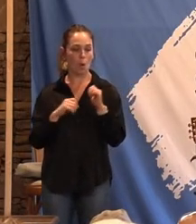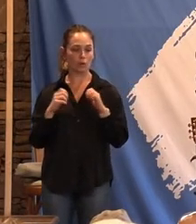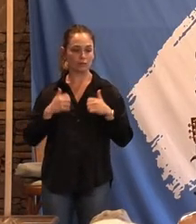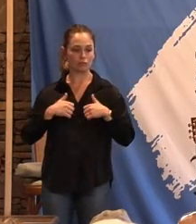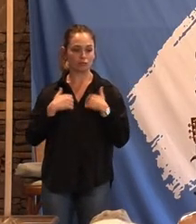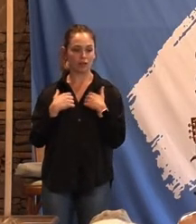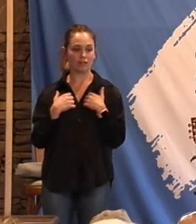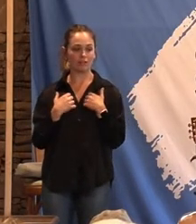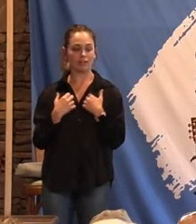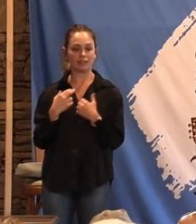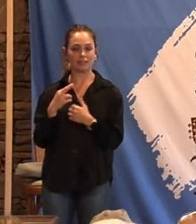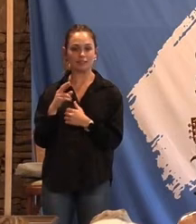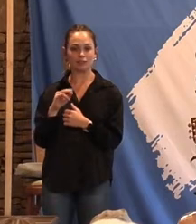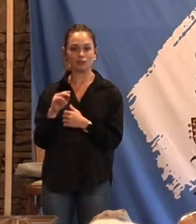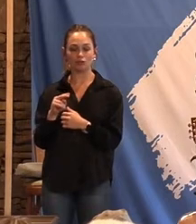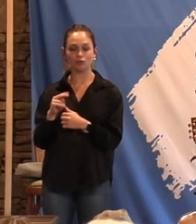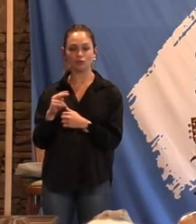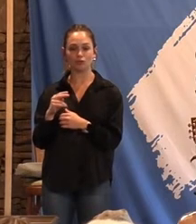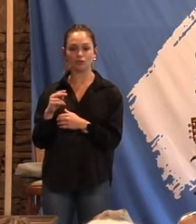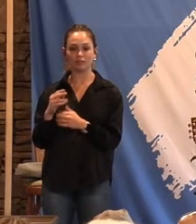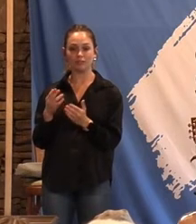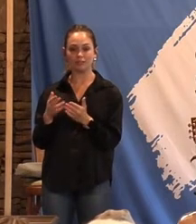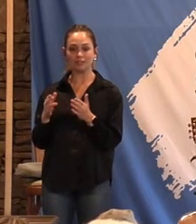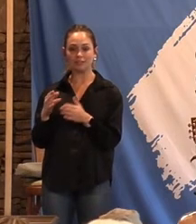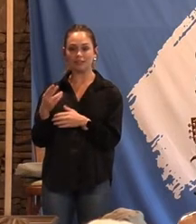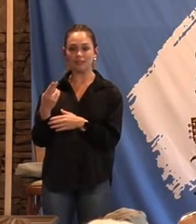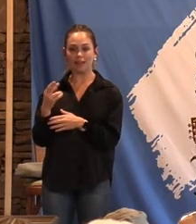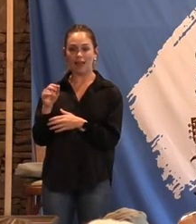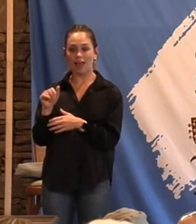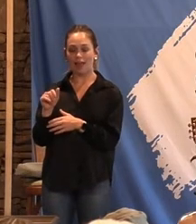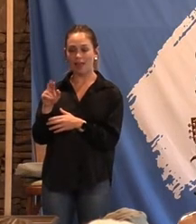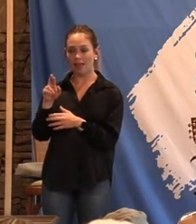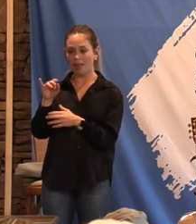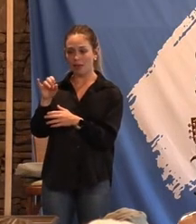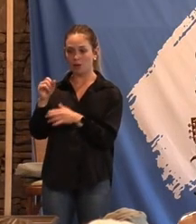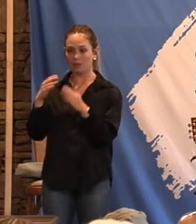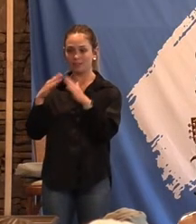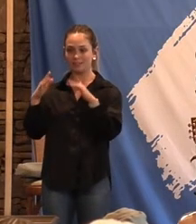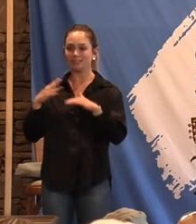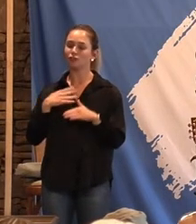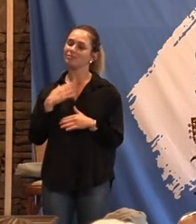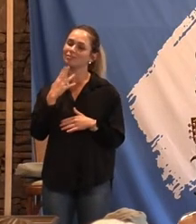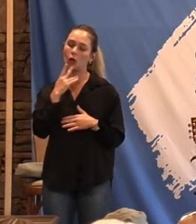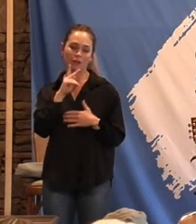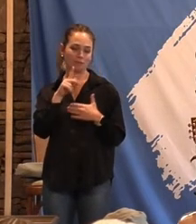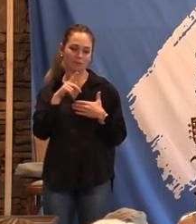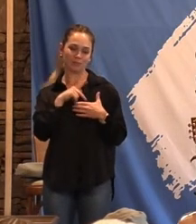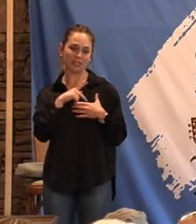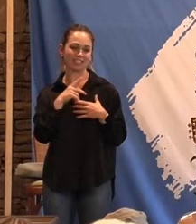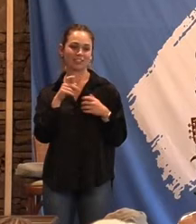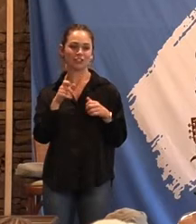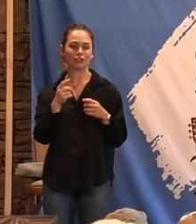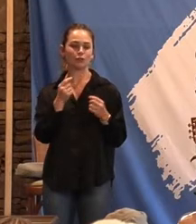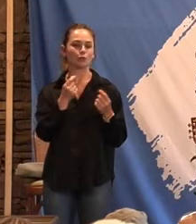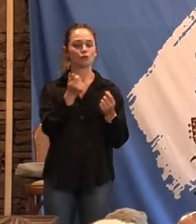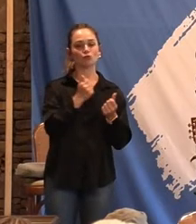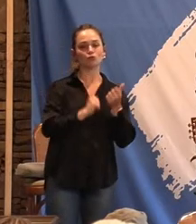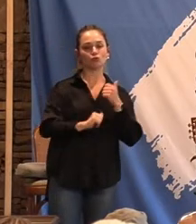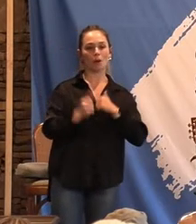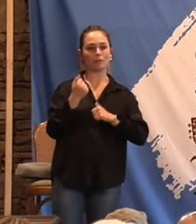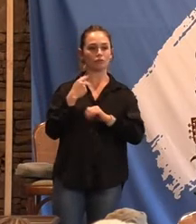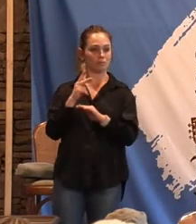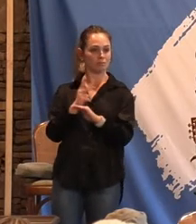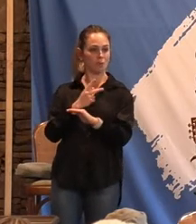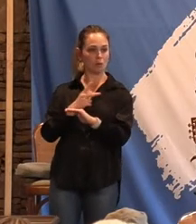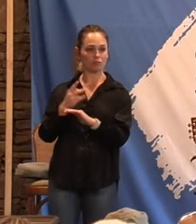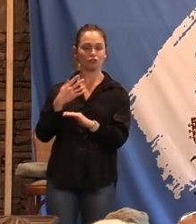the Wren's Nest, the Joel Chandler Harris House. And she's a colorful person, and she can do drama, she can do